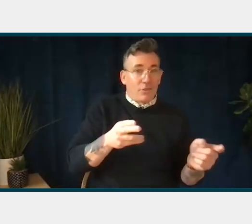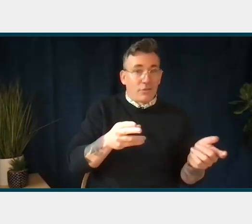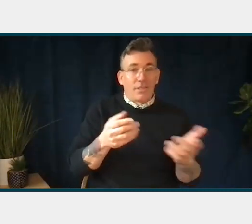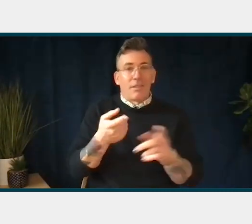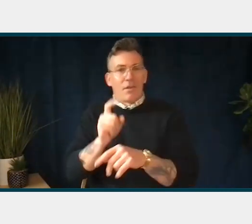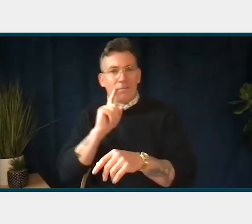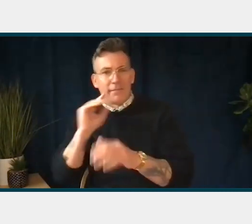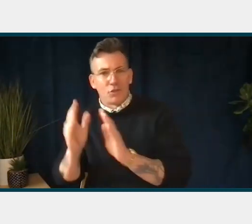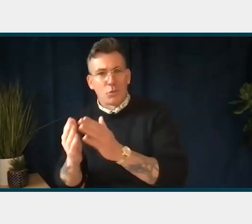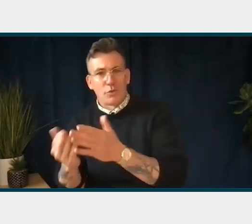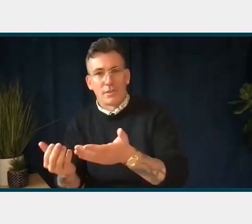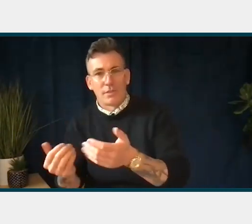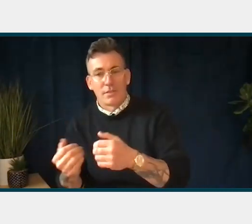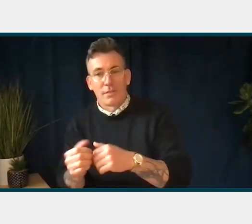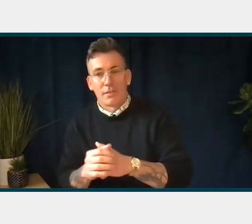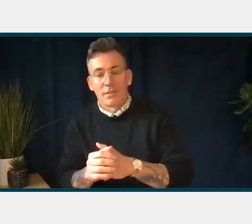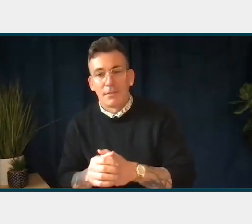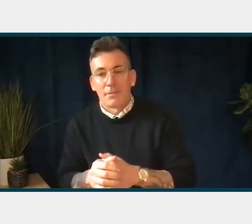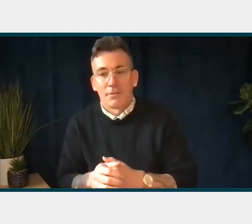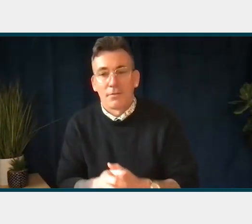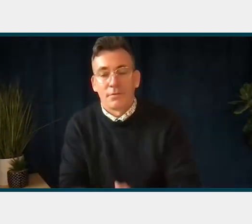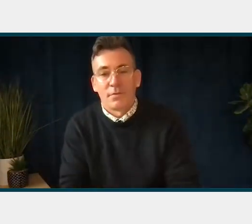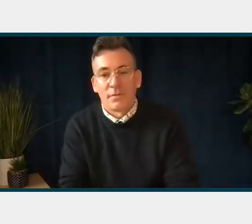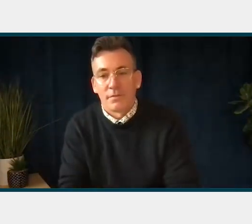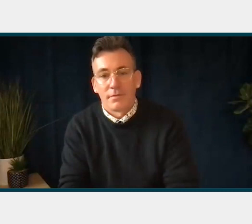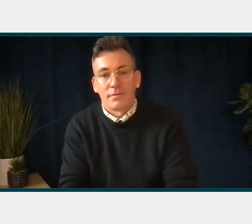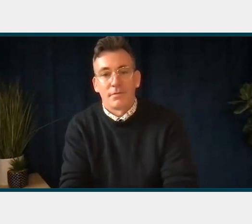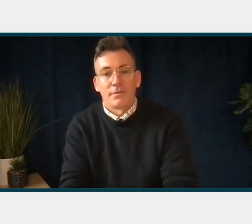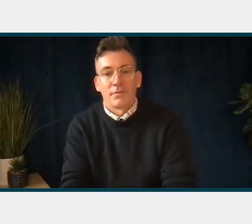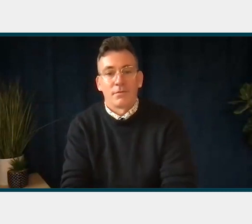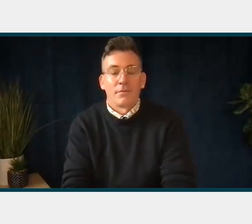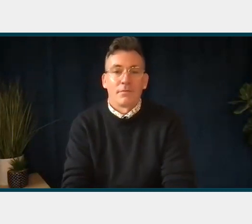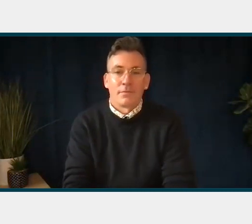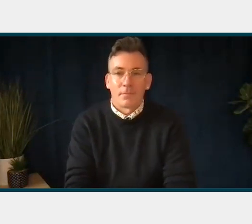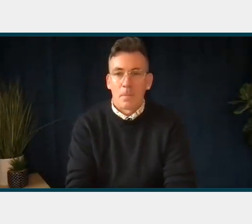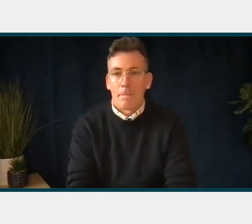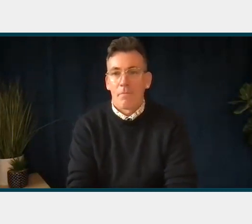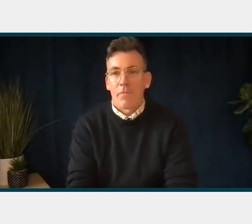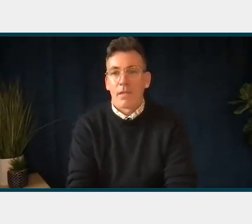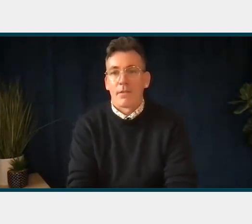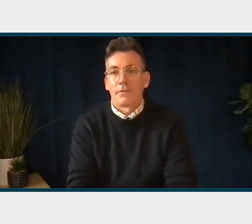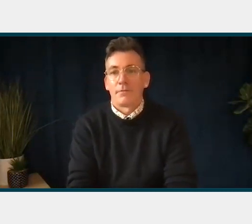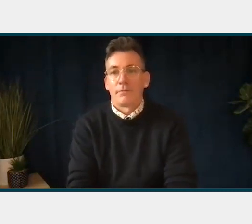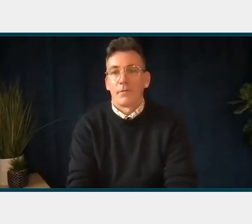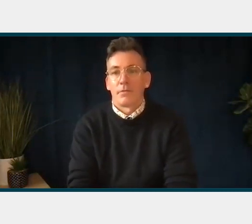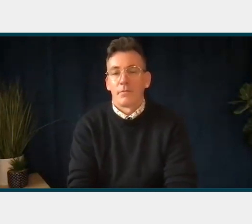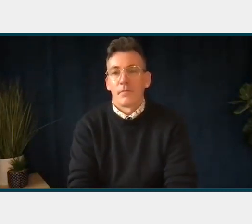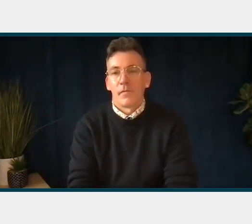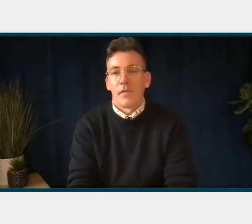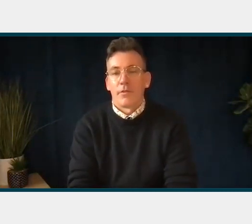Really is to segregate folks. And it really does a good job of segregating hard of hearing folks from the larger deaf